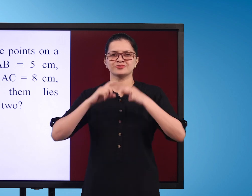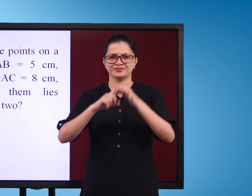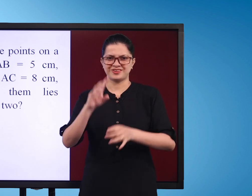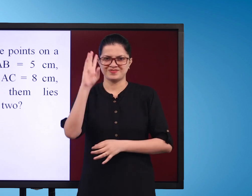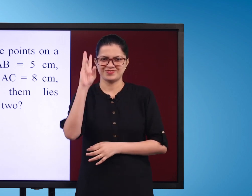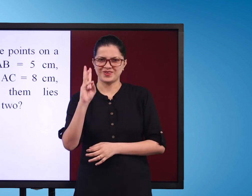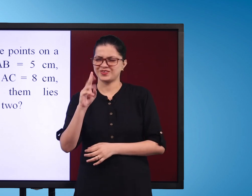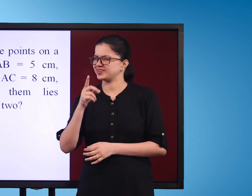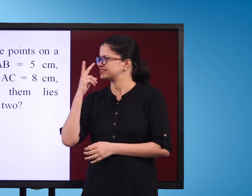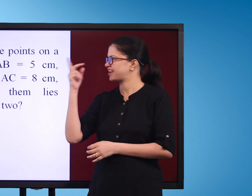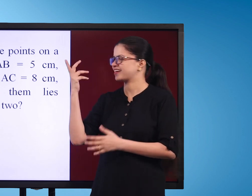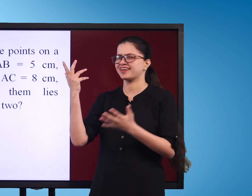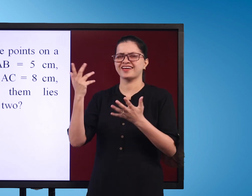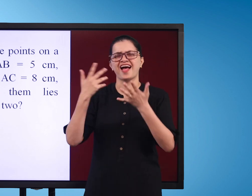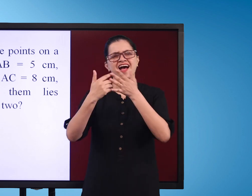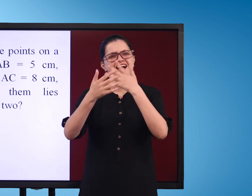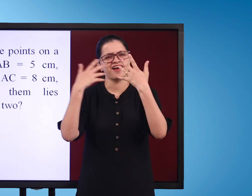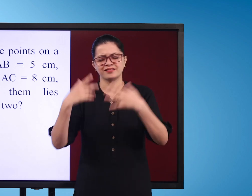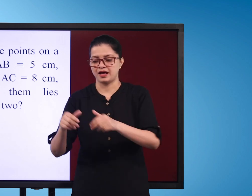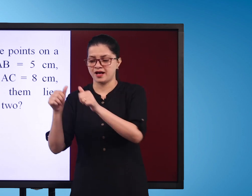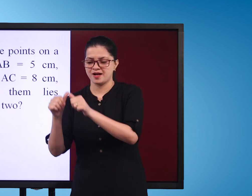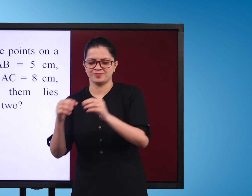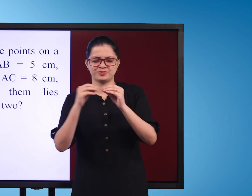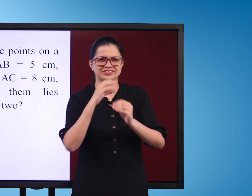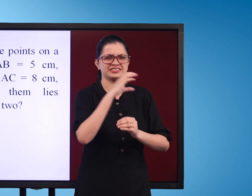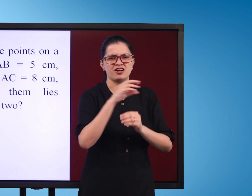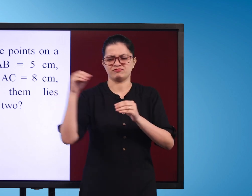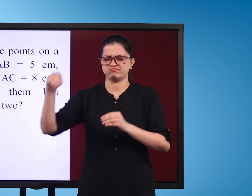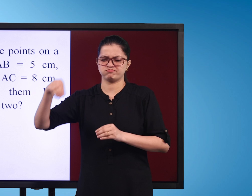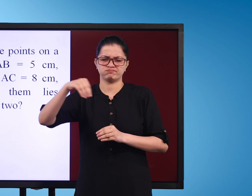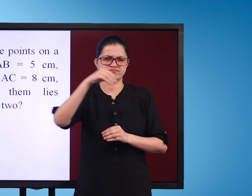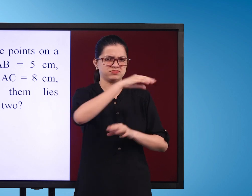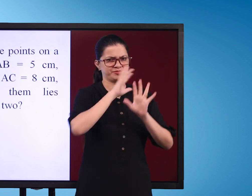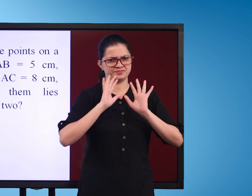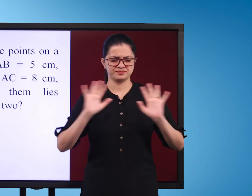4. If A, B, C are 3 points on a line such that